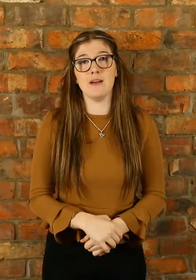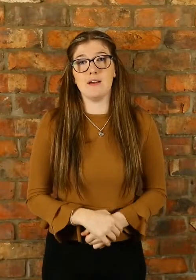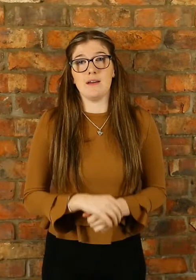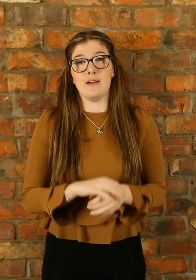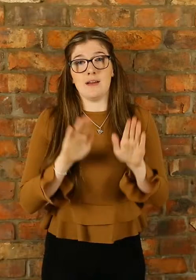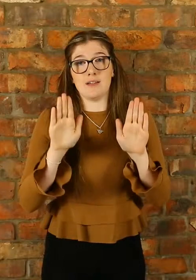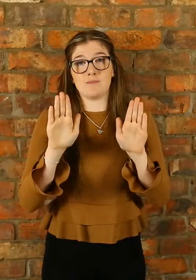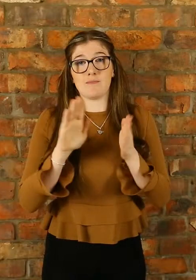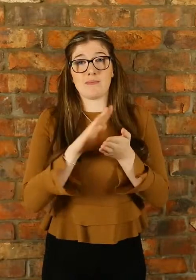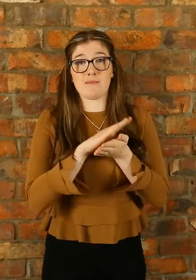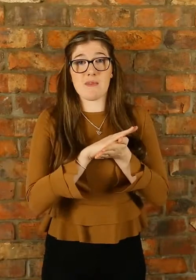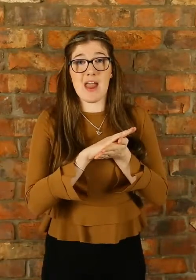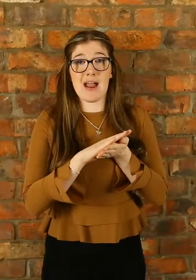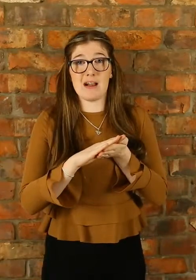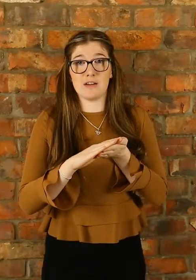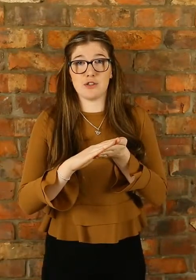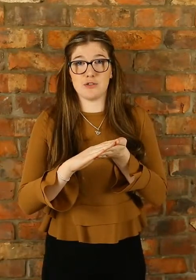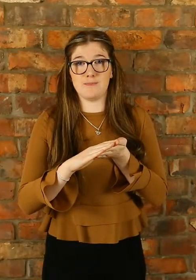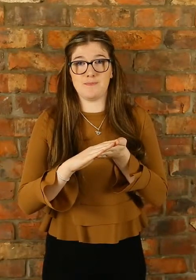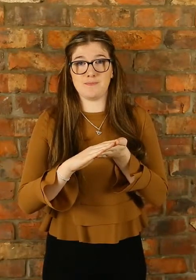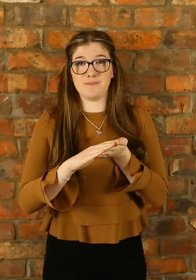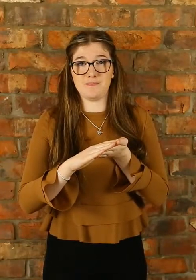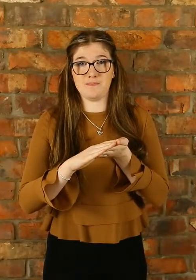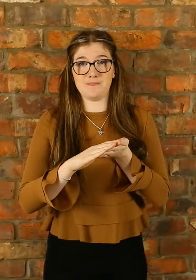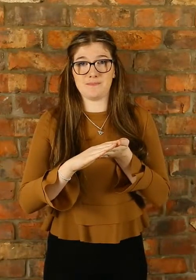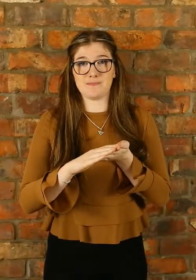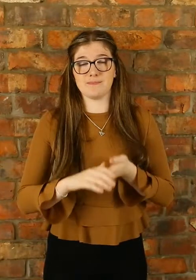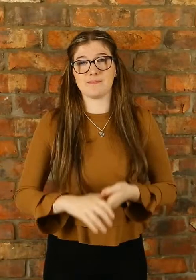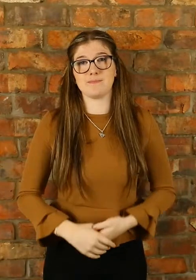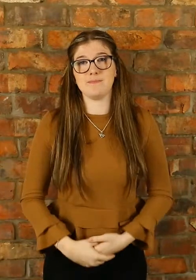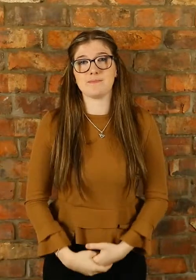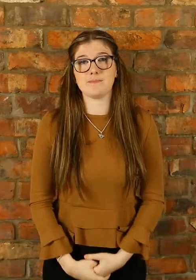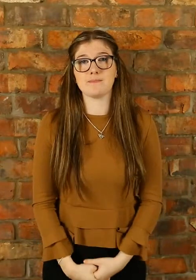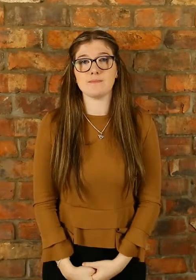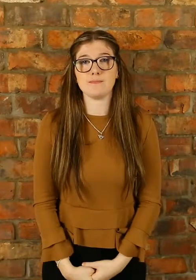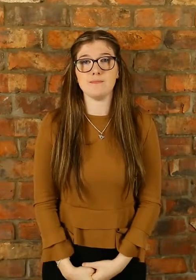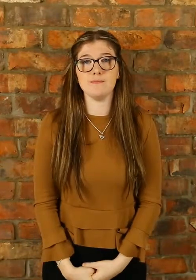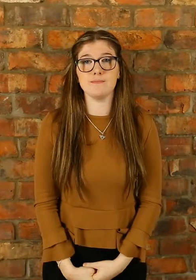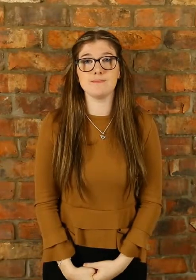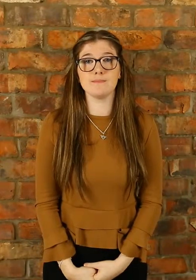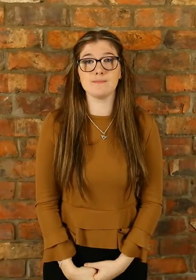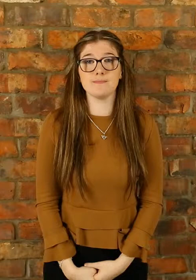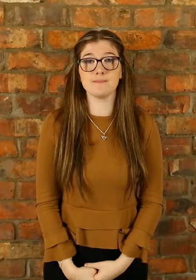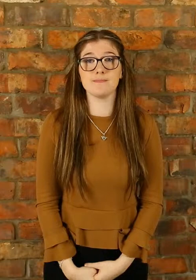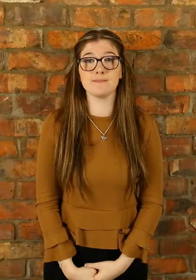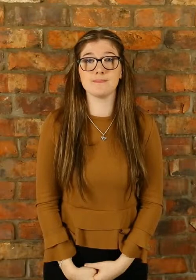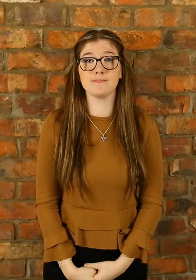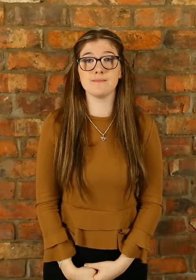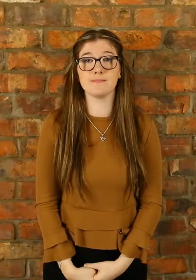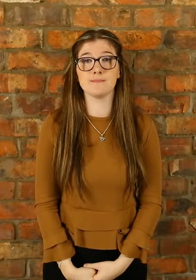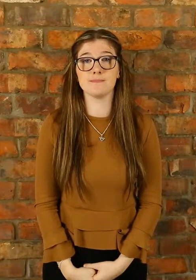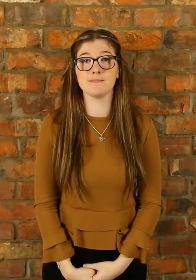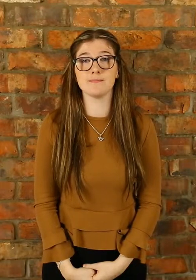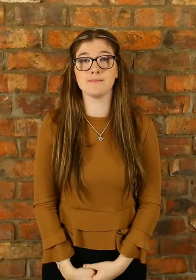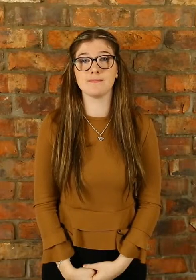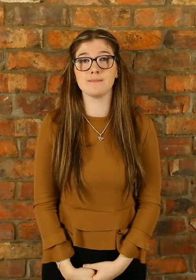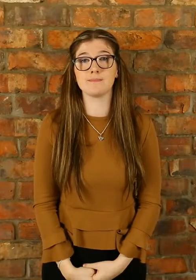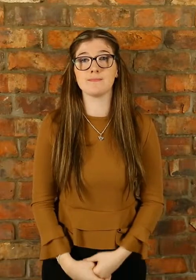Next, for H, you're going to take two flat palms and you're going to push one away from the other. And that is the